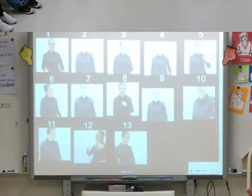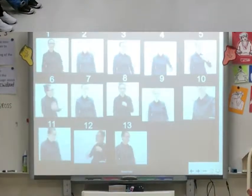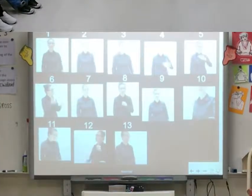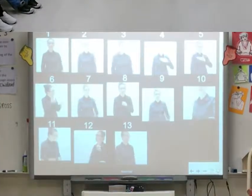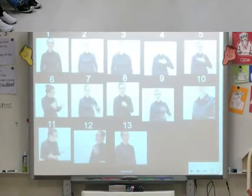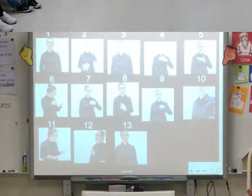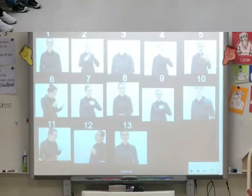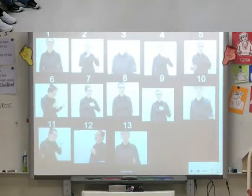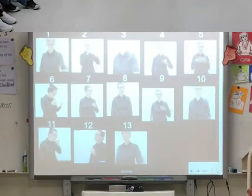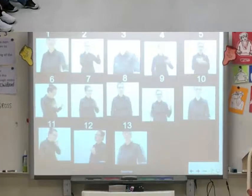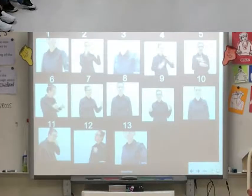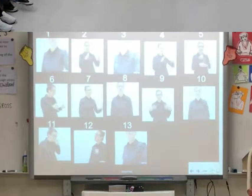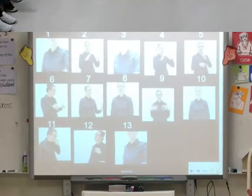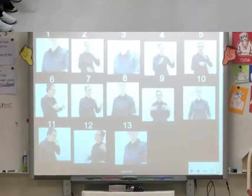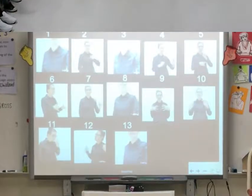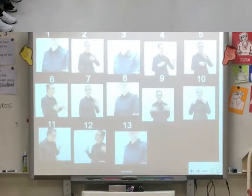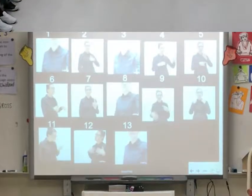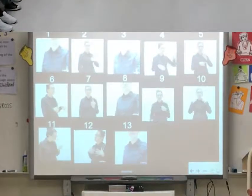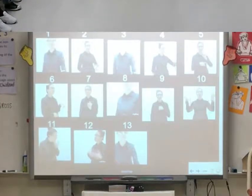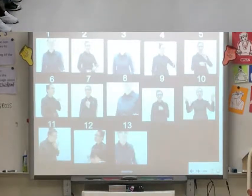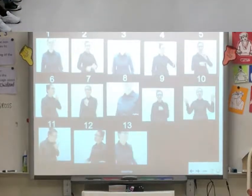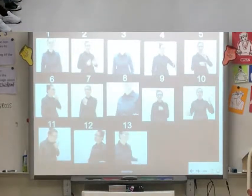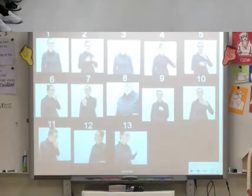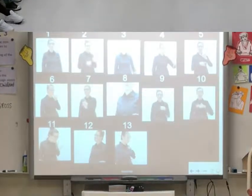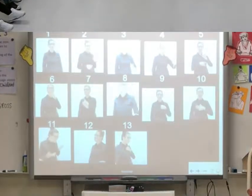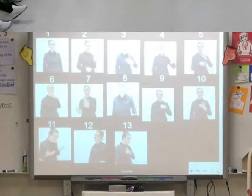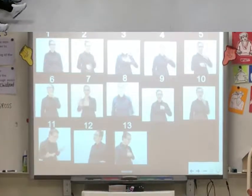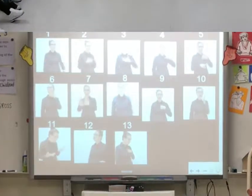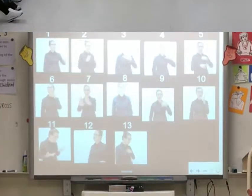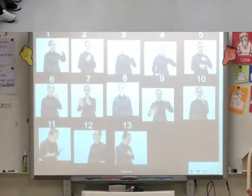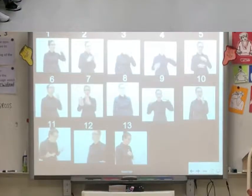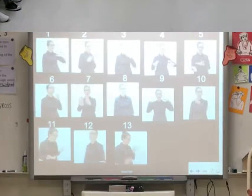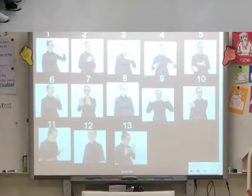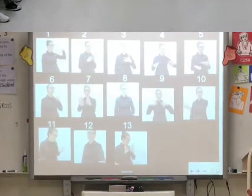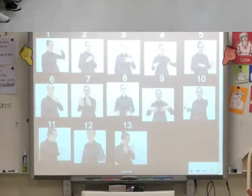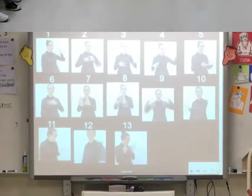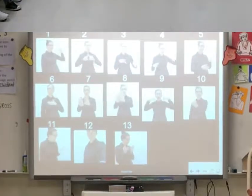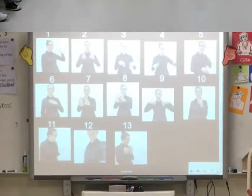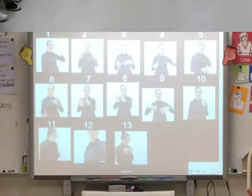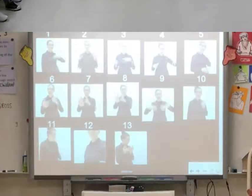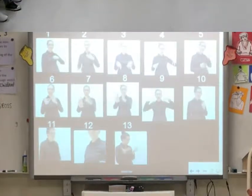five, three. yeah. They need to be swapped. We did the best? That's crazy.